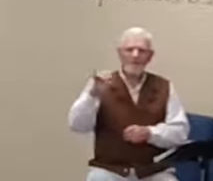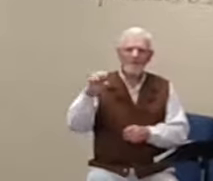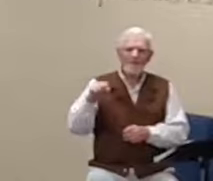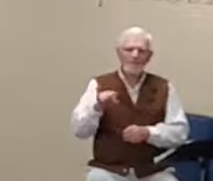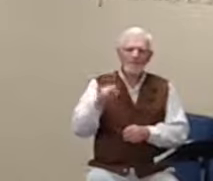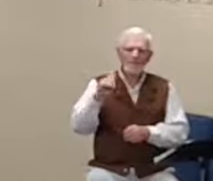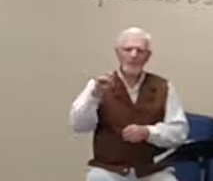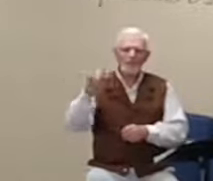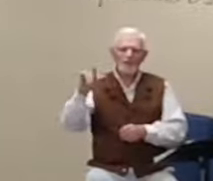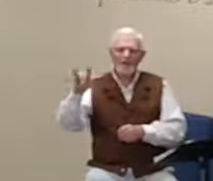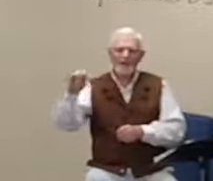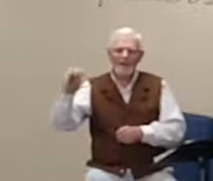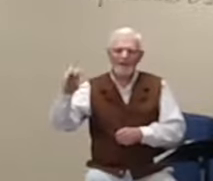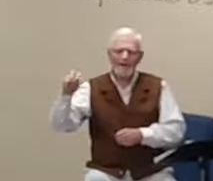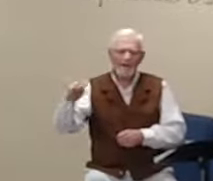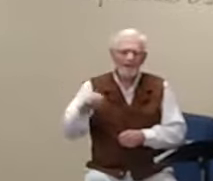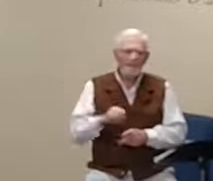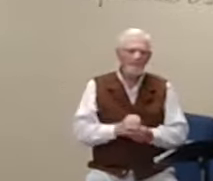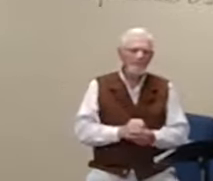And